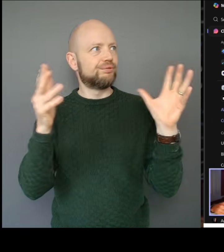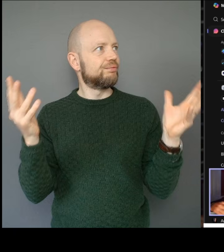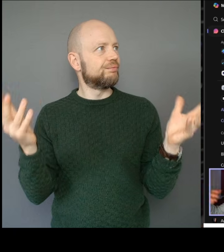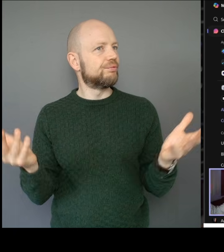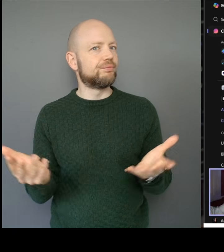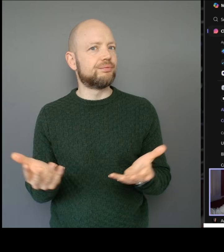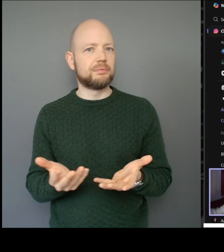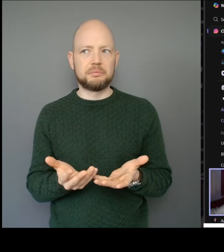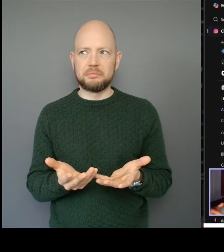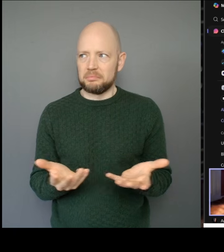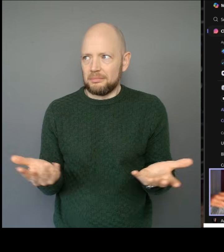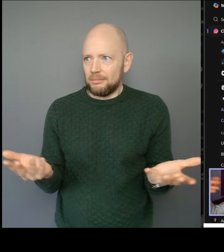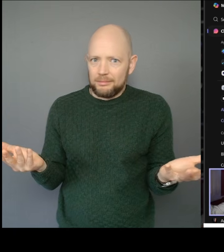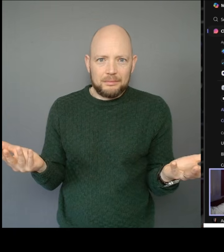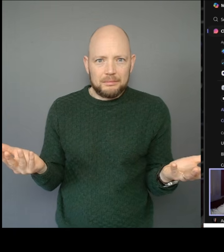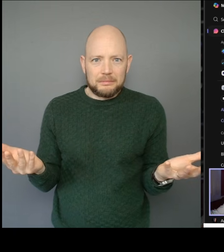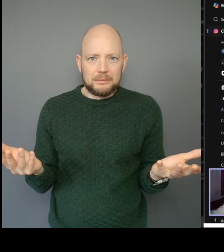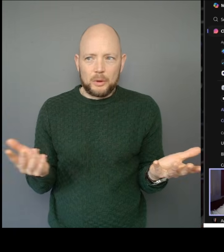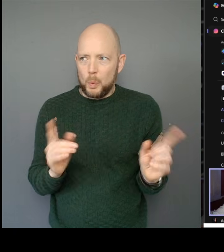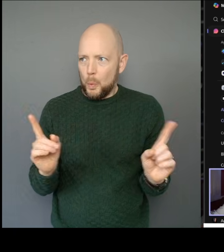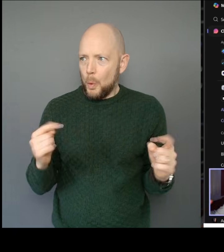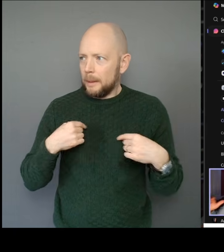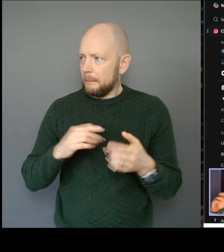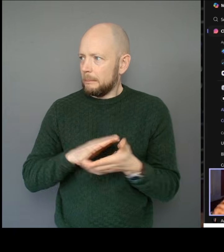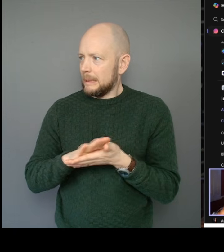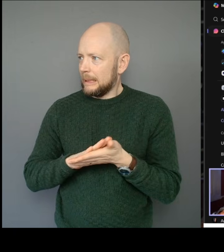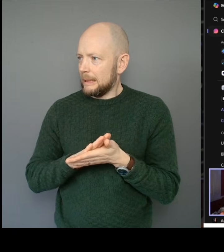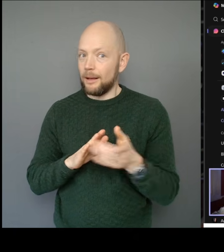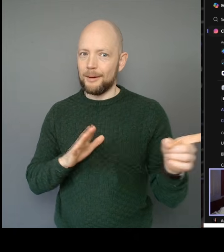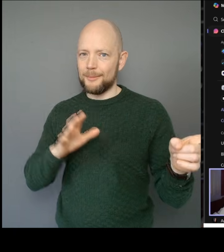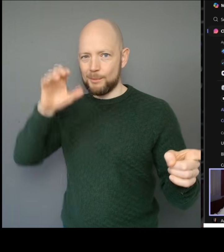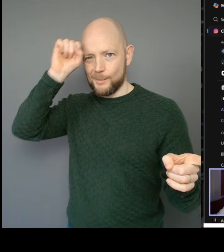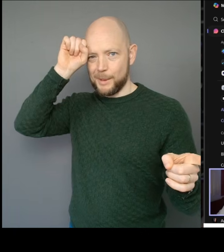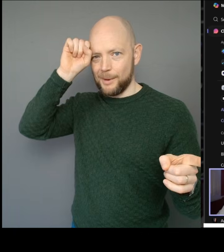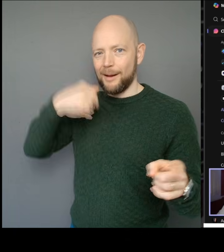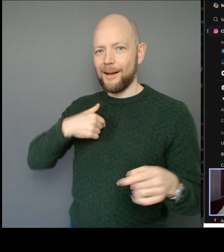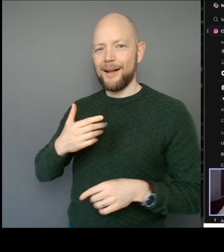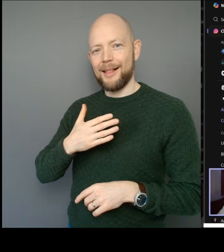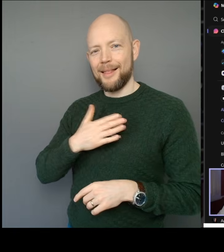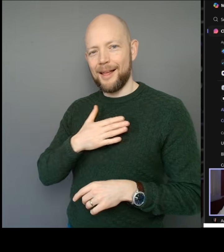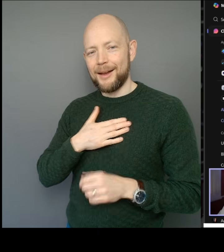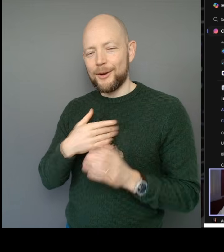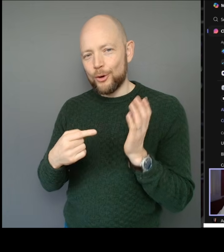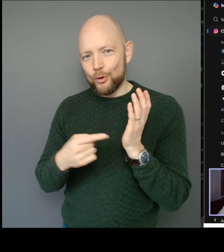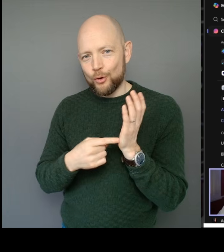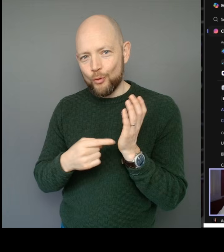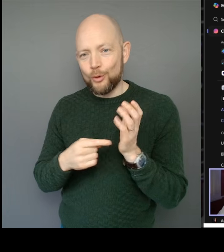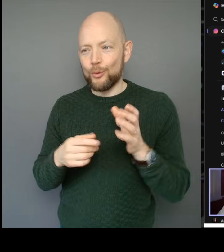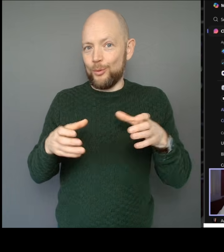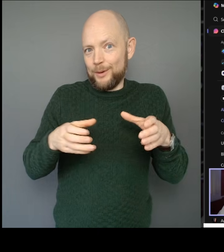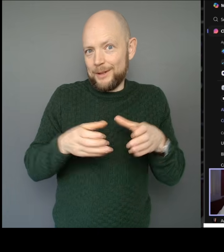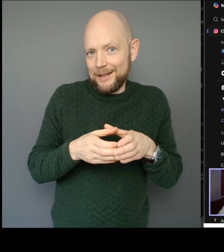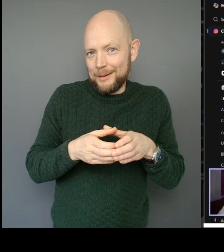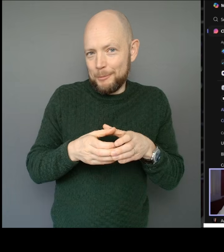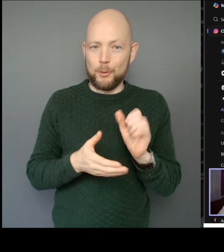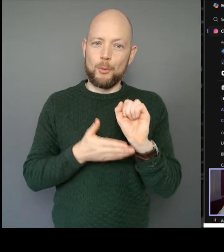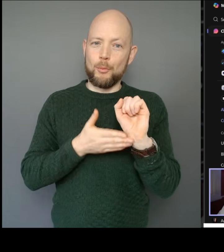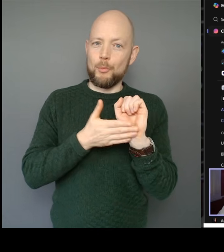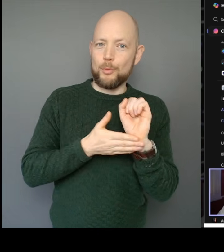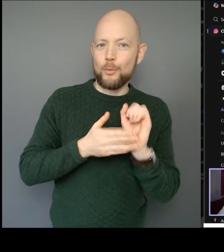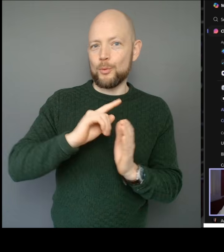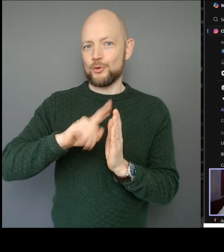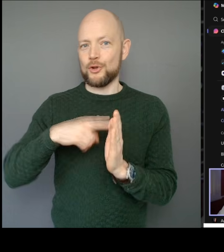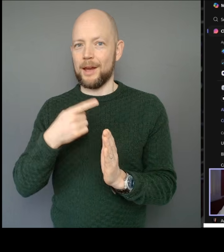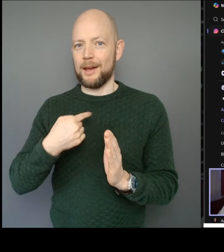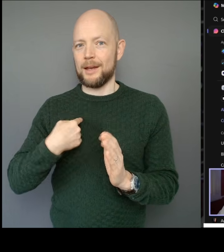can be so many different sports teams around the world, but based on the memory, it's basically giving me information about the Toronto